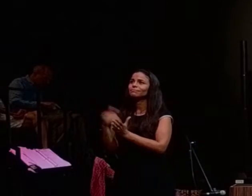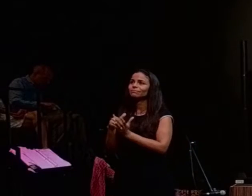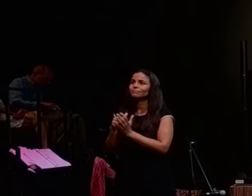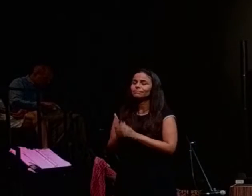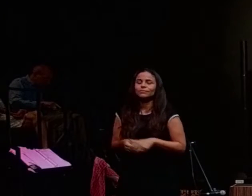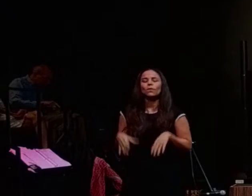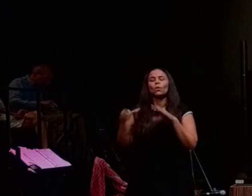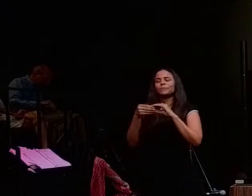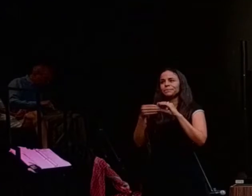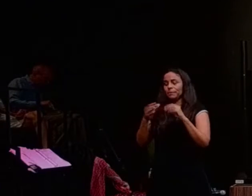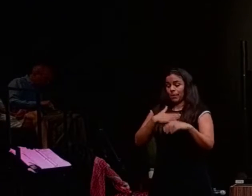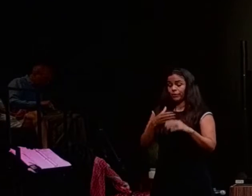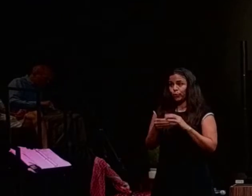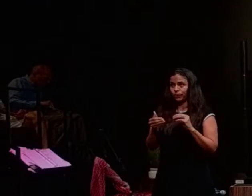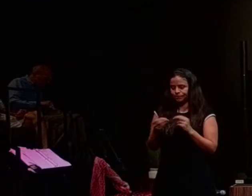A story here.